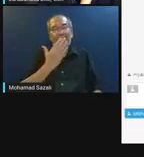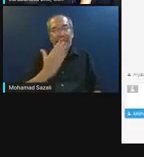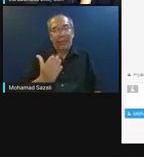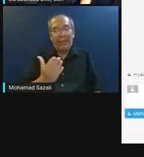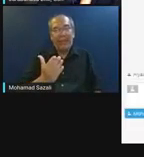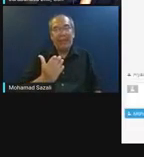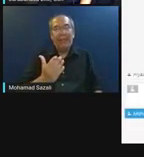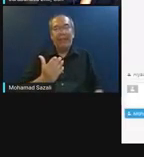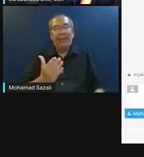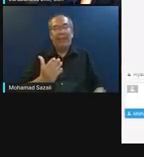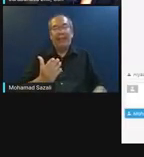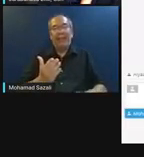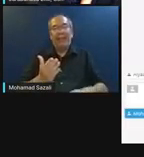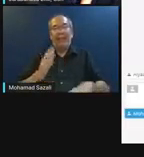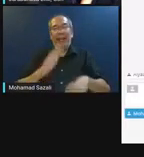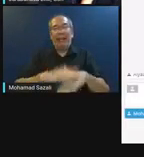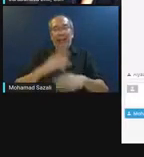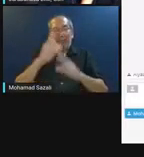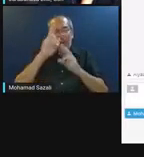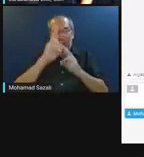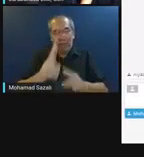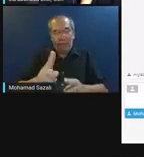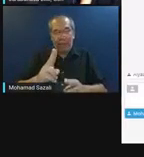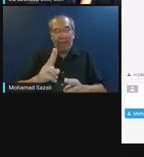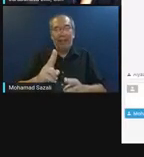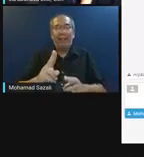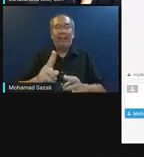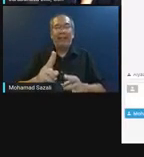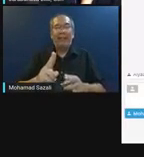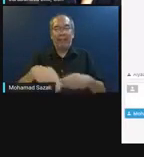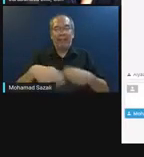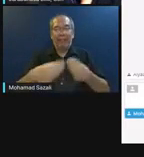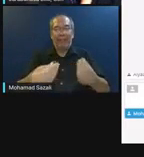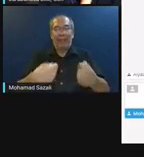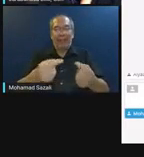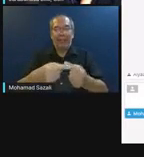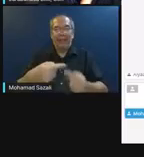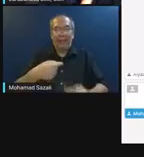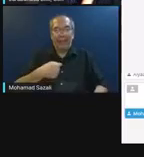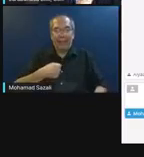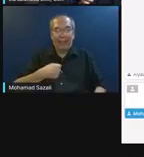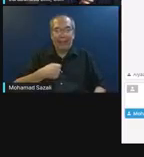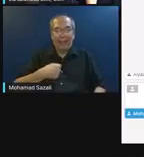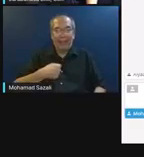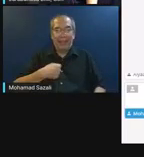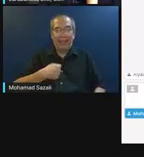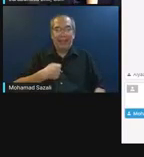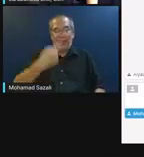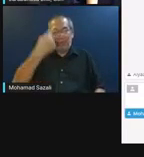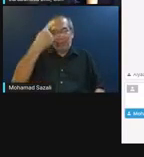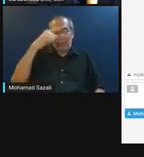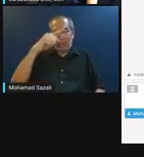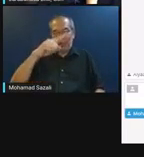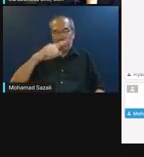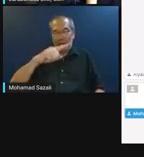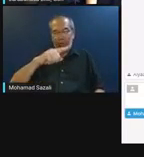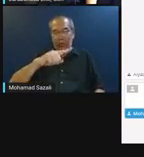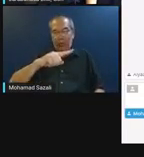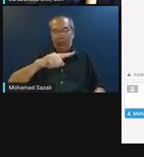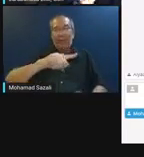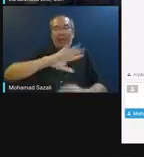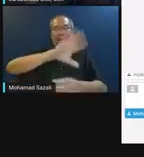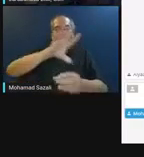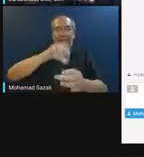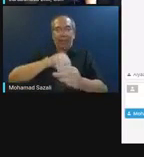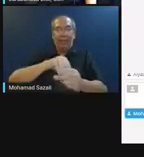to express my gratitude to the organizer for giving me the chance and opportunity